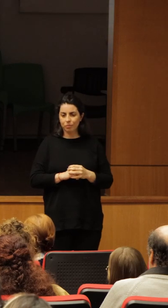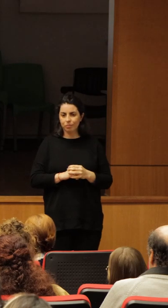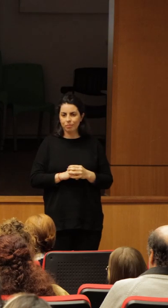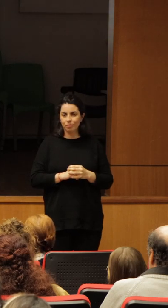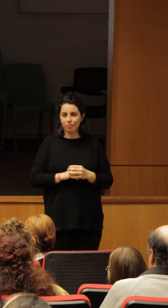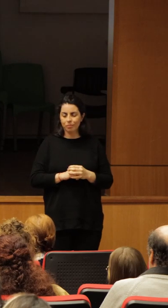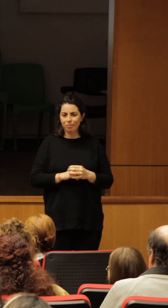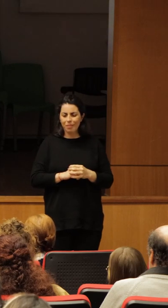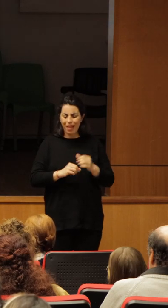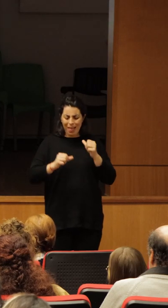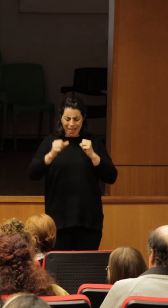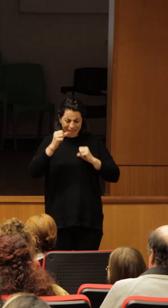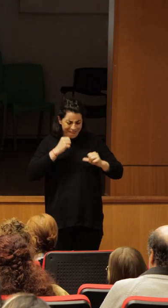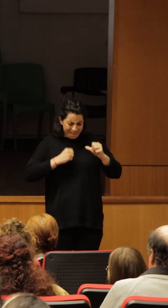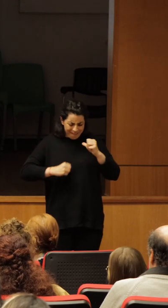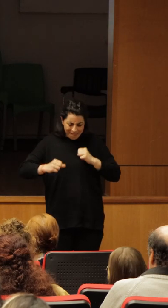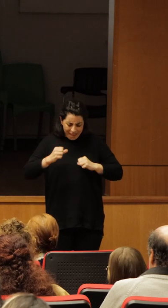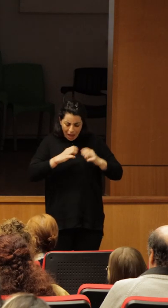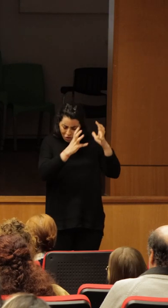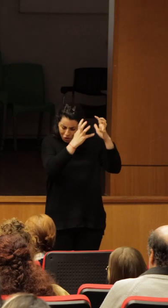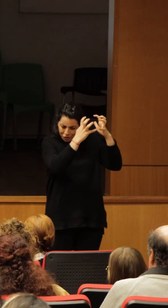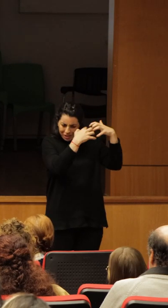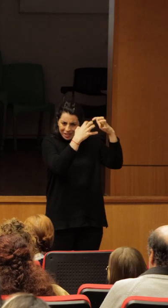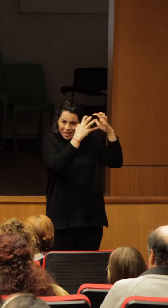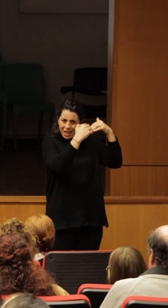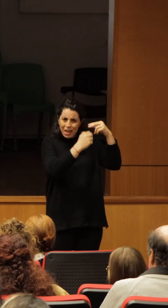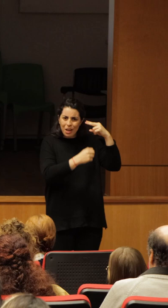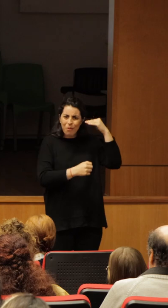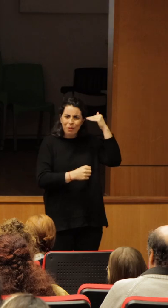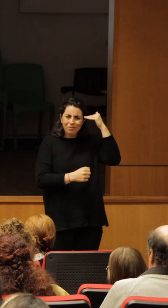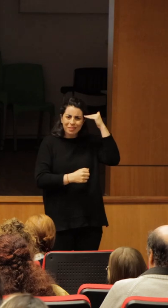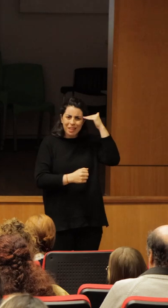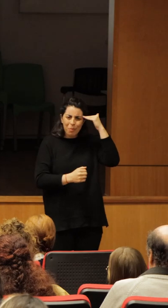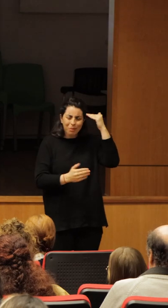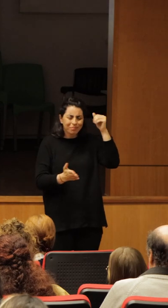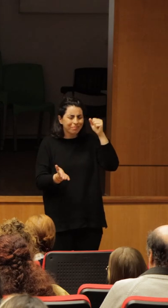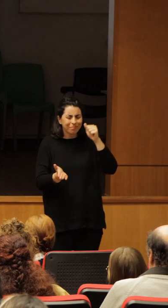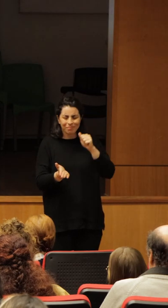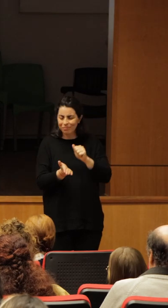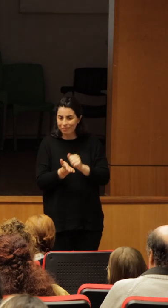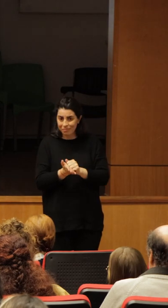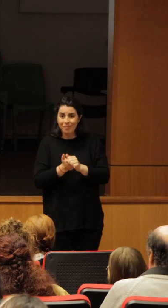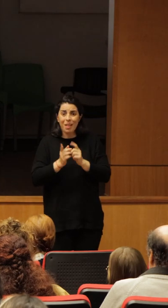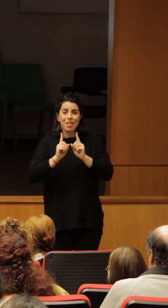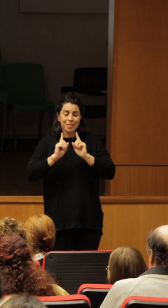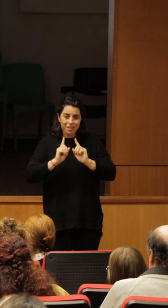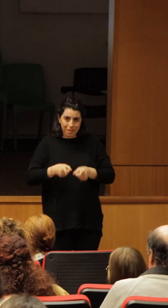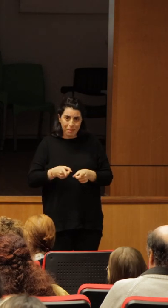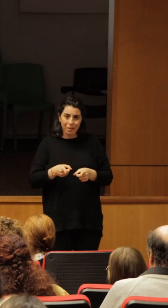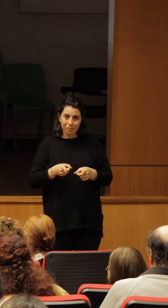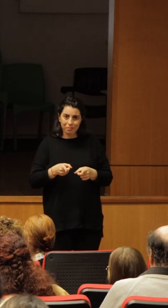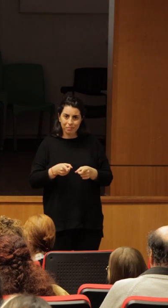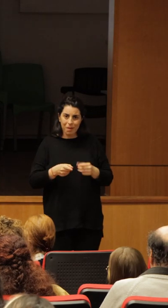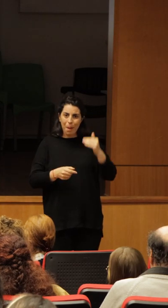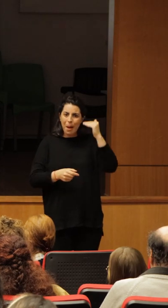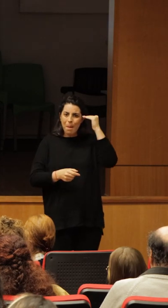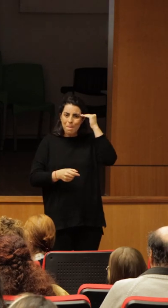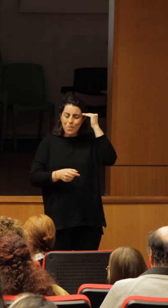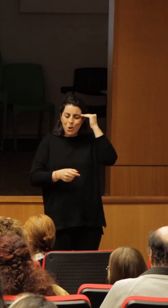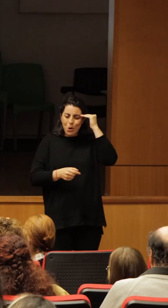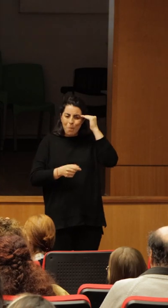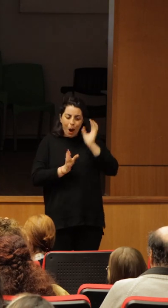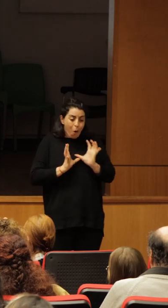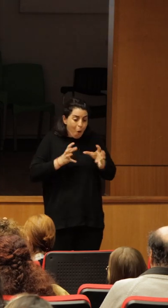los daños traumáticos cerebrales. He wrote about mass trauma. También sobre los traumas de las masas.